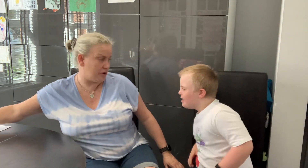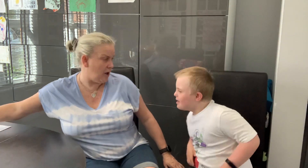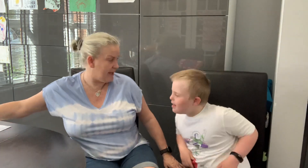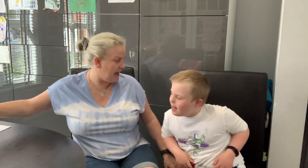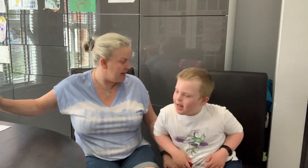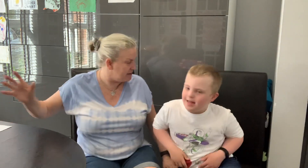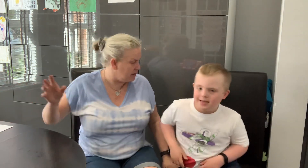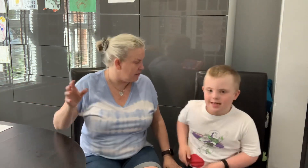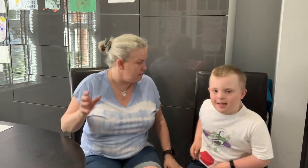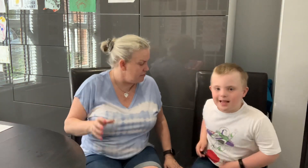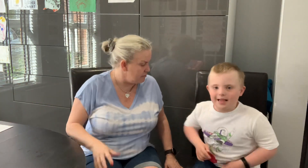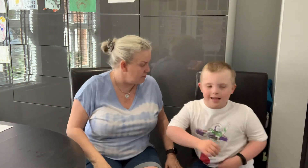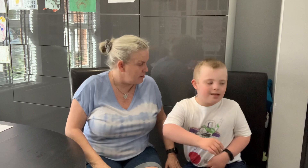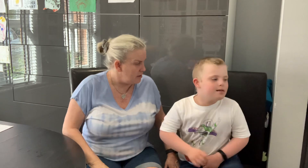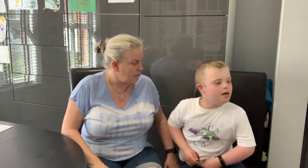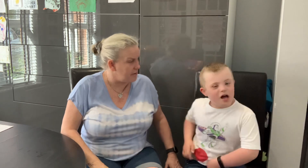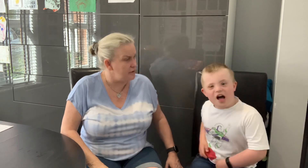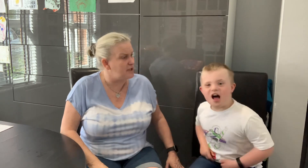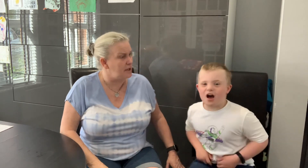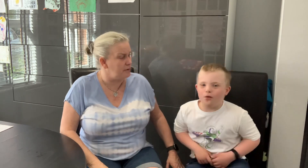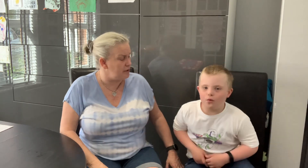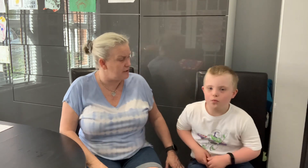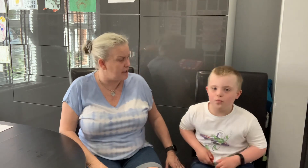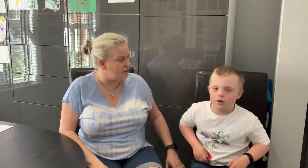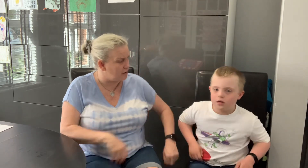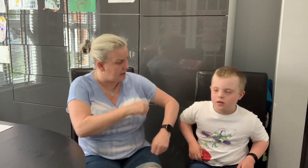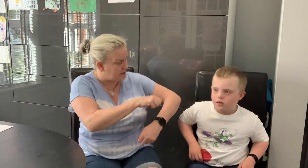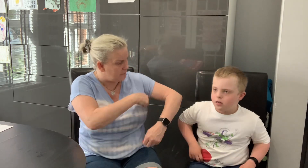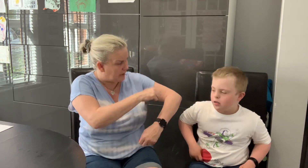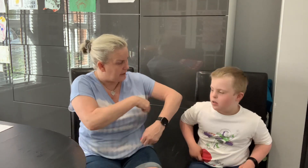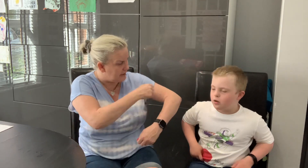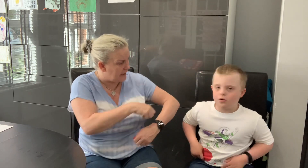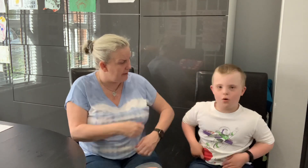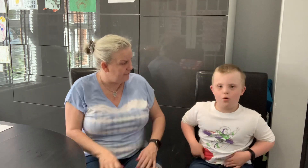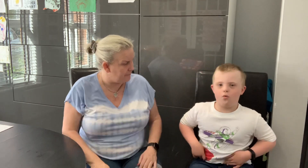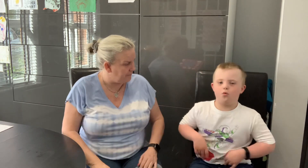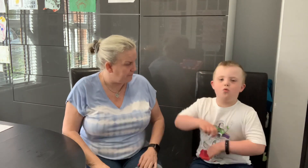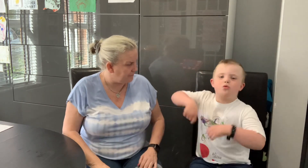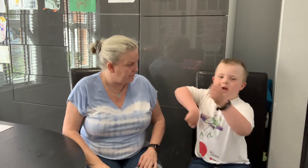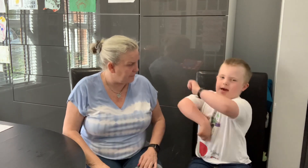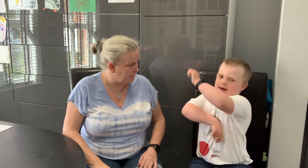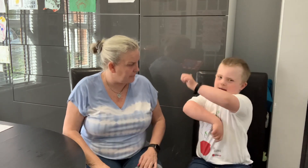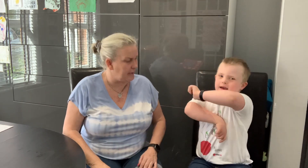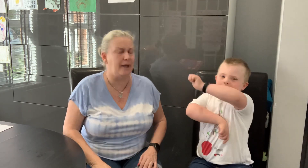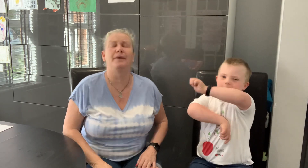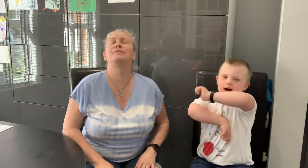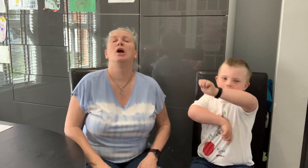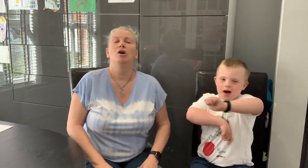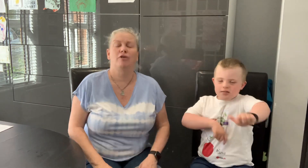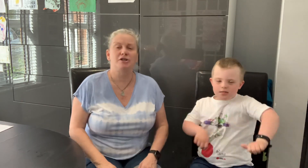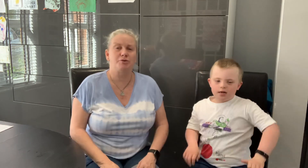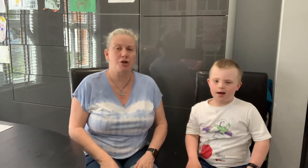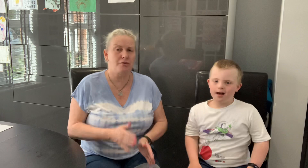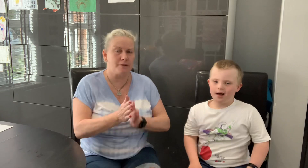cooked cakes, no. But we use it in cooking, don't we? Yeah? Okay. Yeah? All right, should we show them the